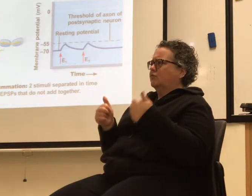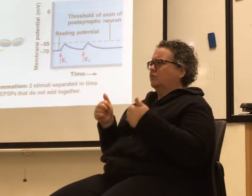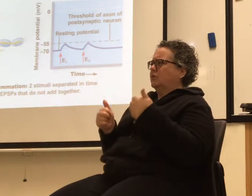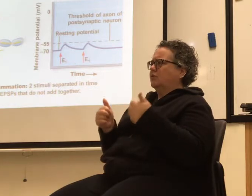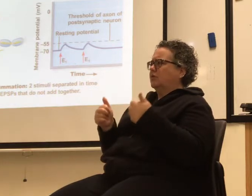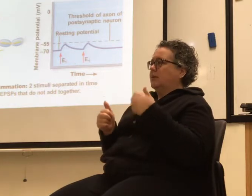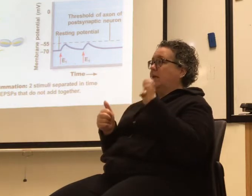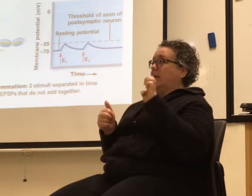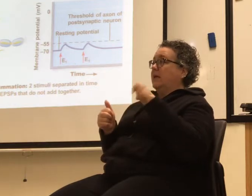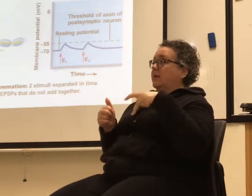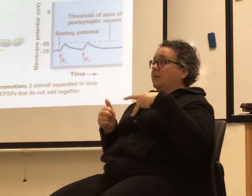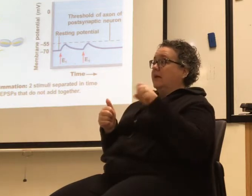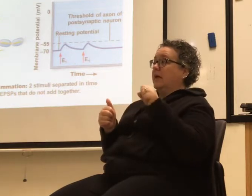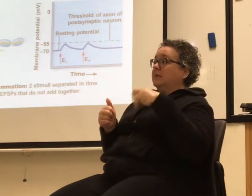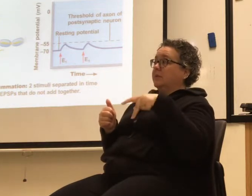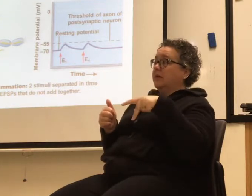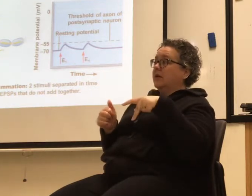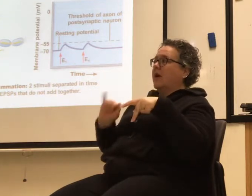EPSPs